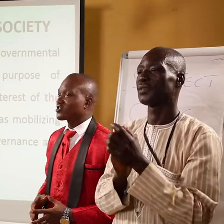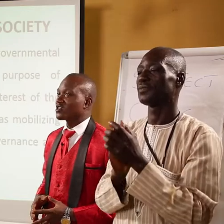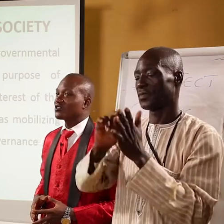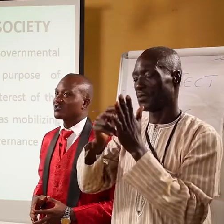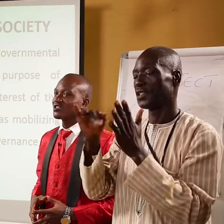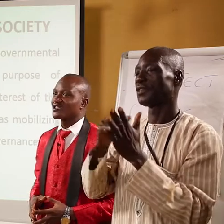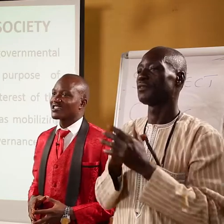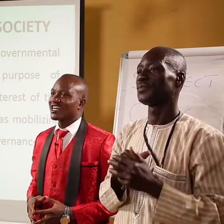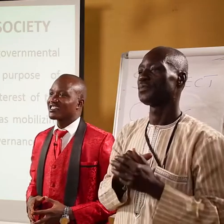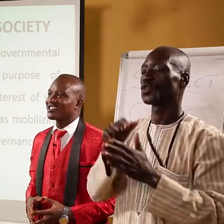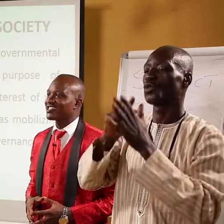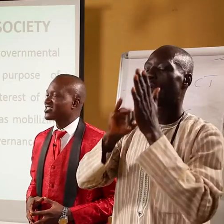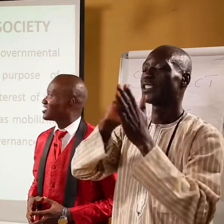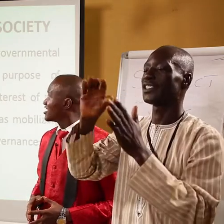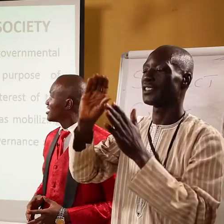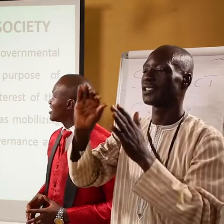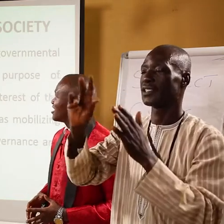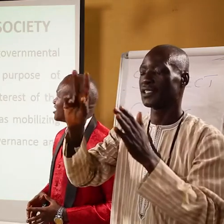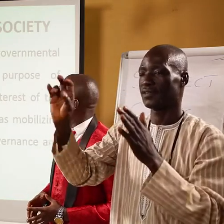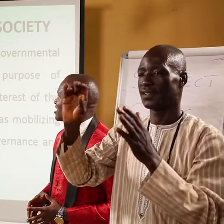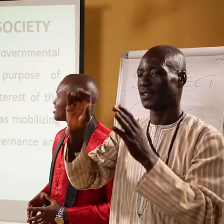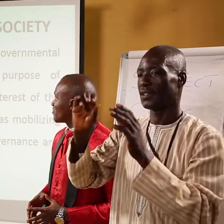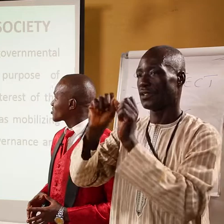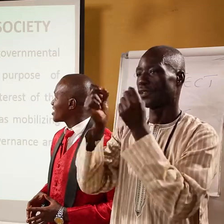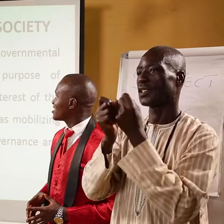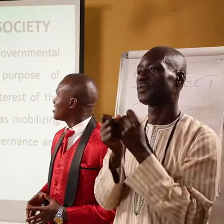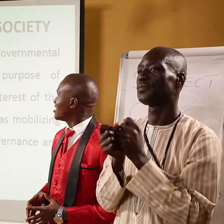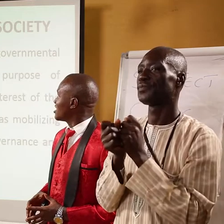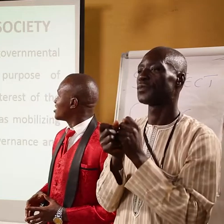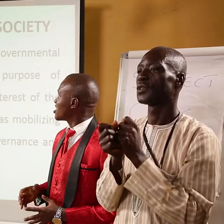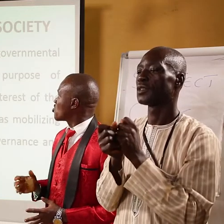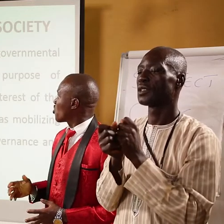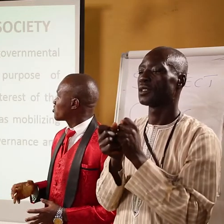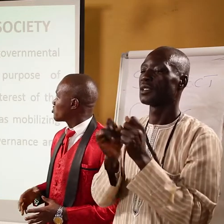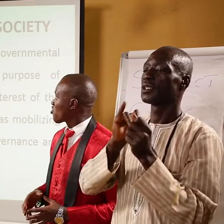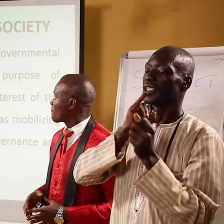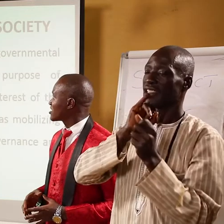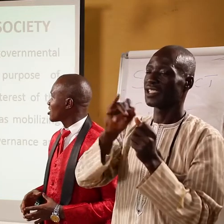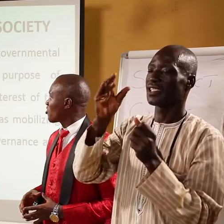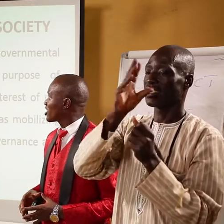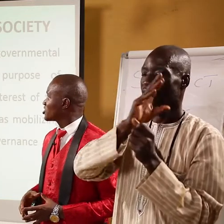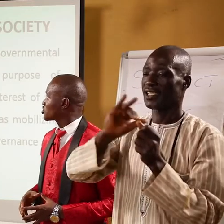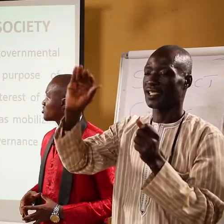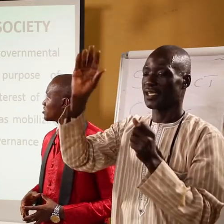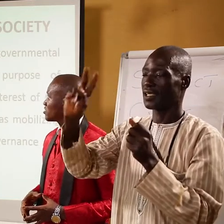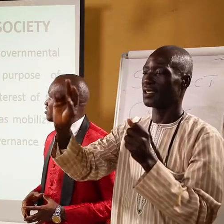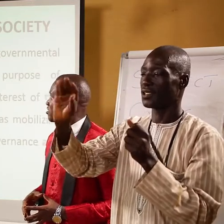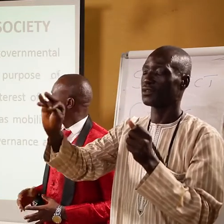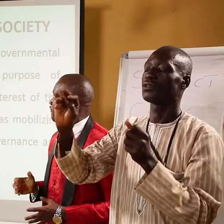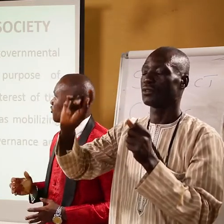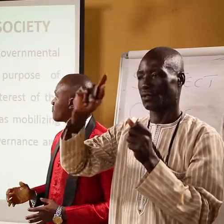Definition of civil society. Civil society is a non-governmental